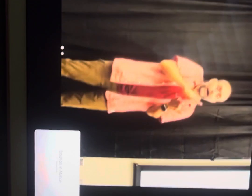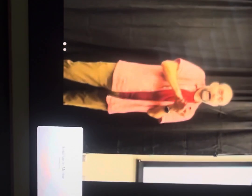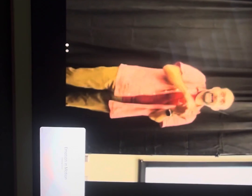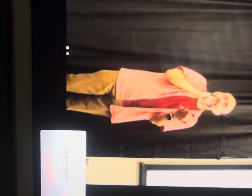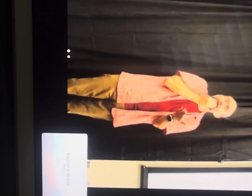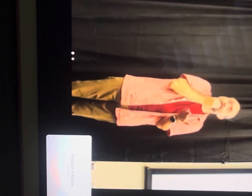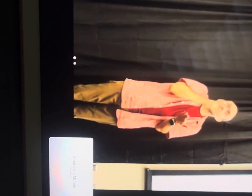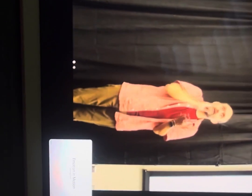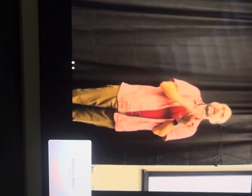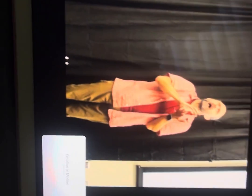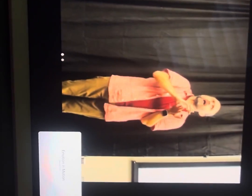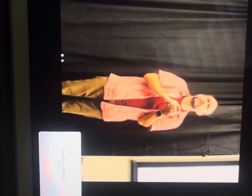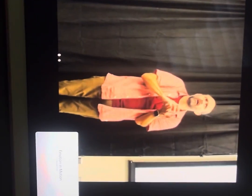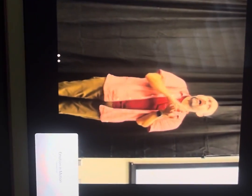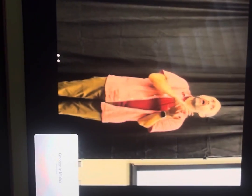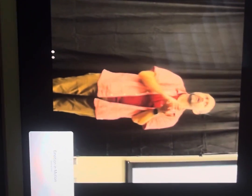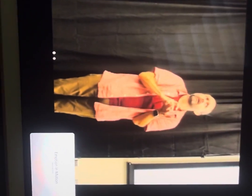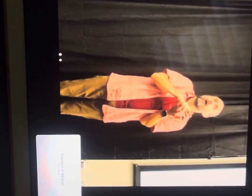using campfire and such.